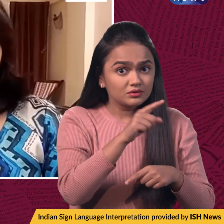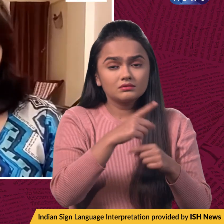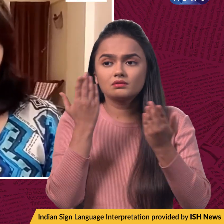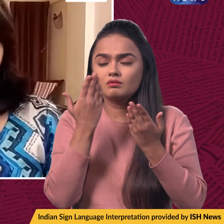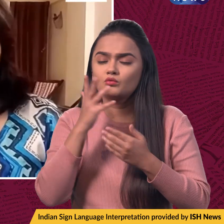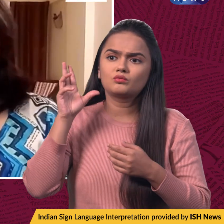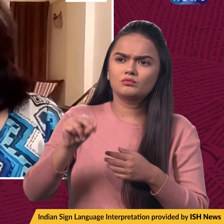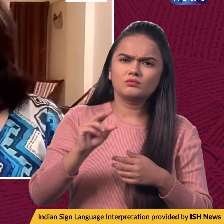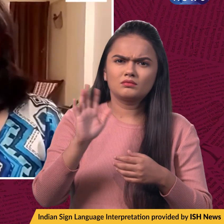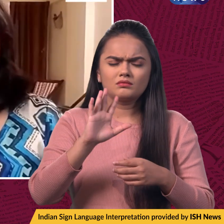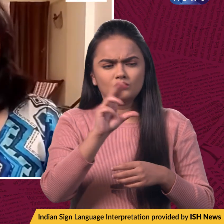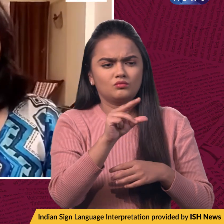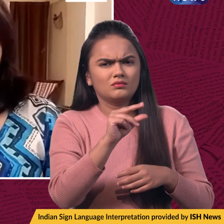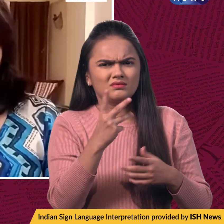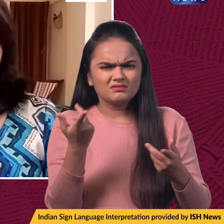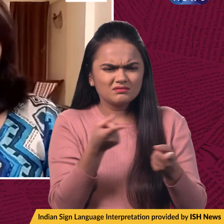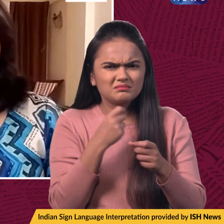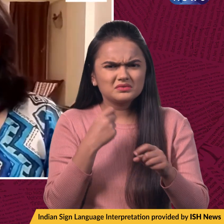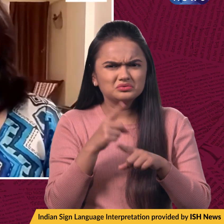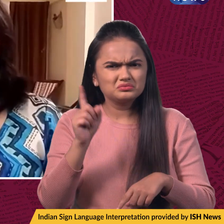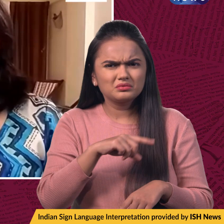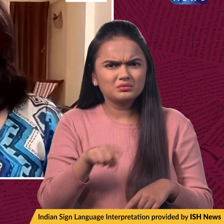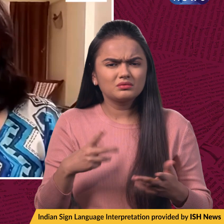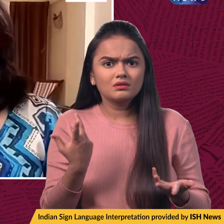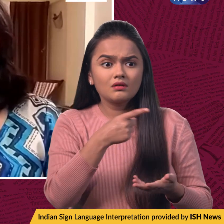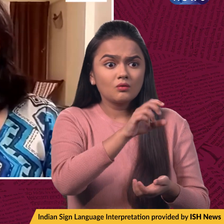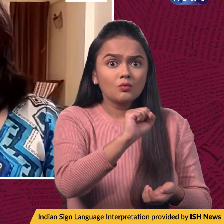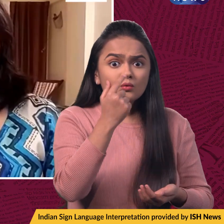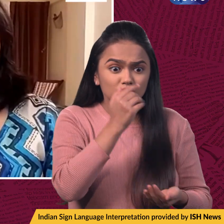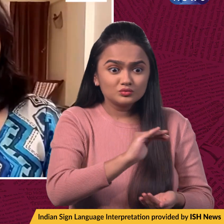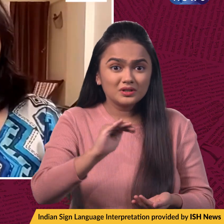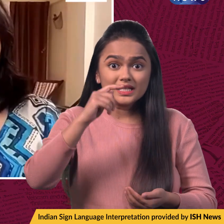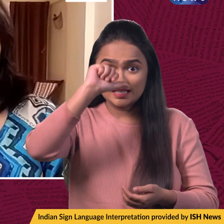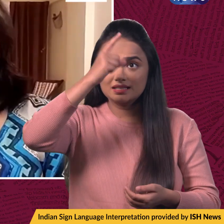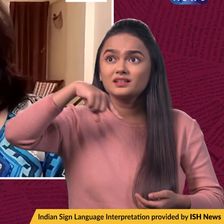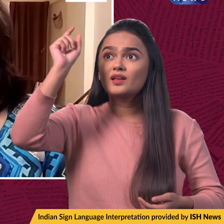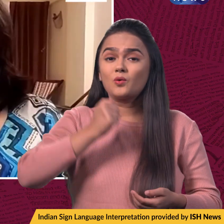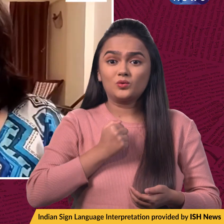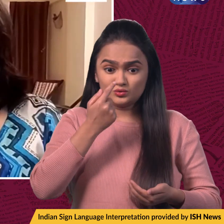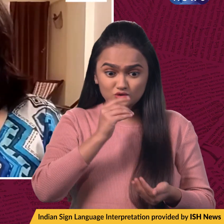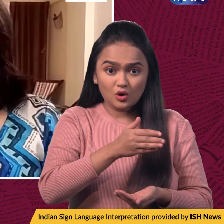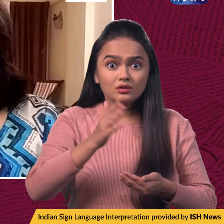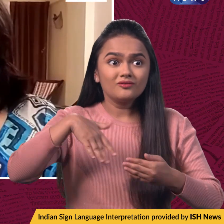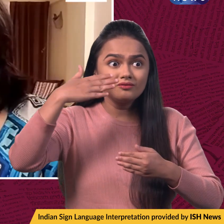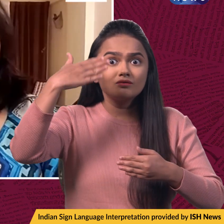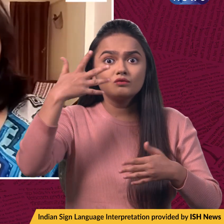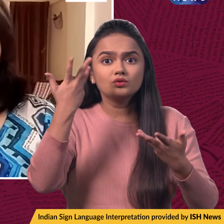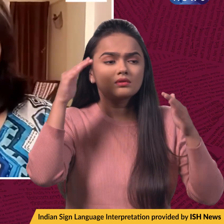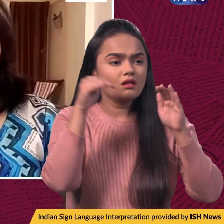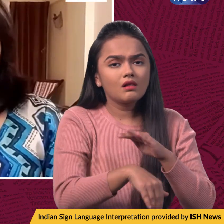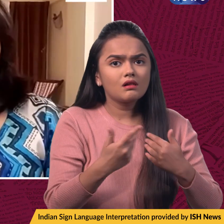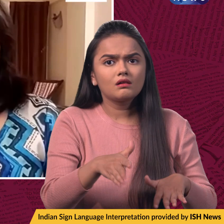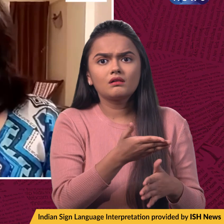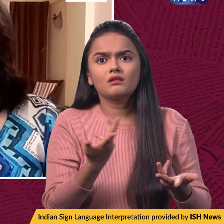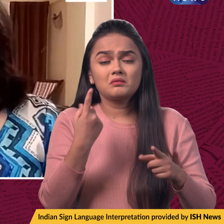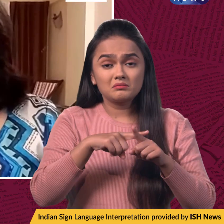their education is like, and I quote, robbing the future of the daughters of India. He went on to say, and he took to